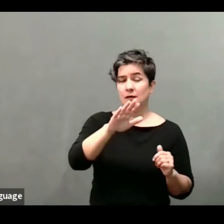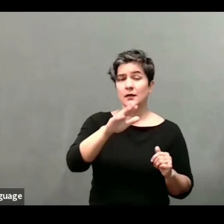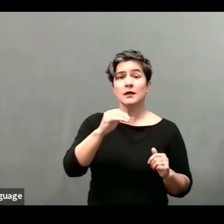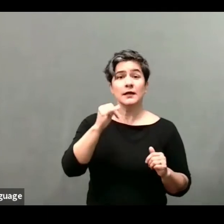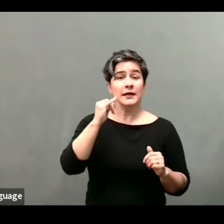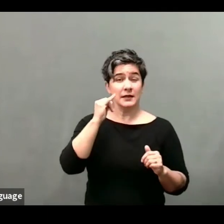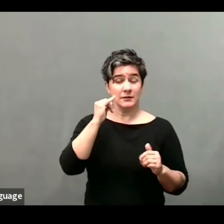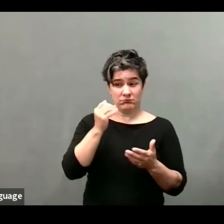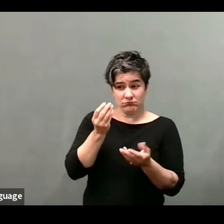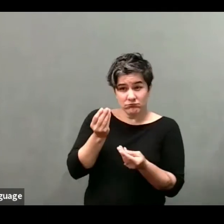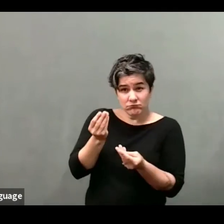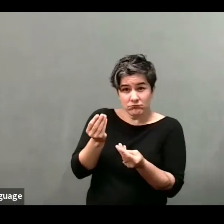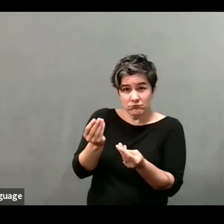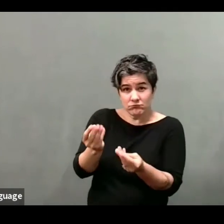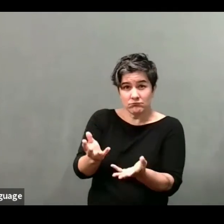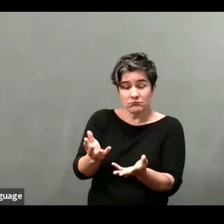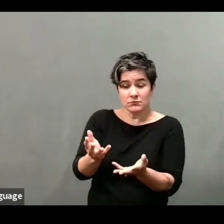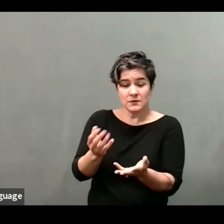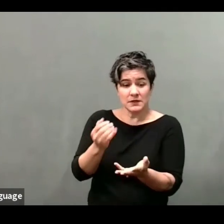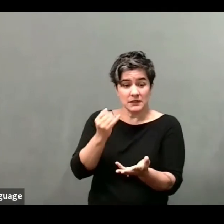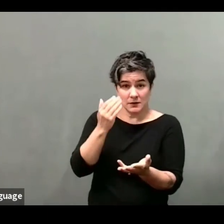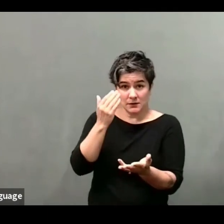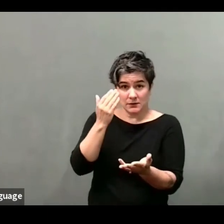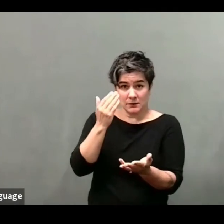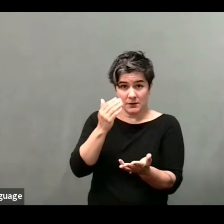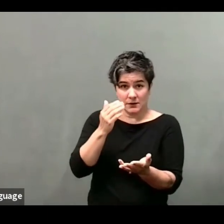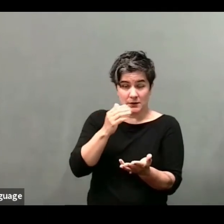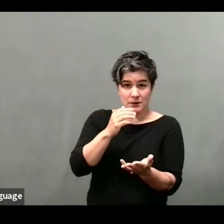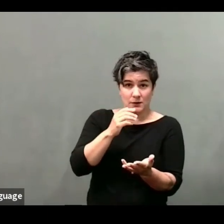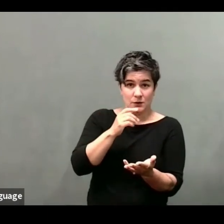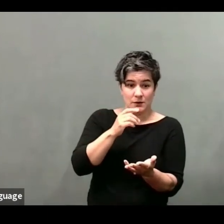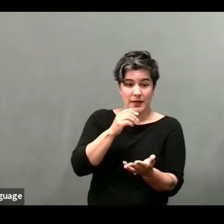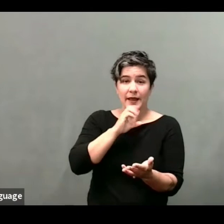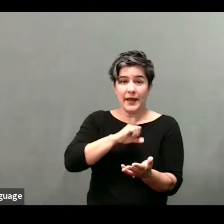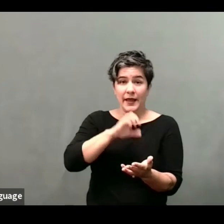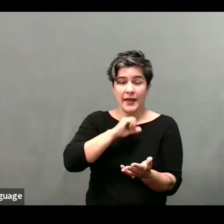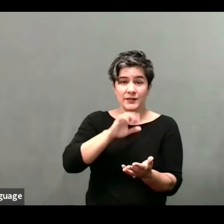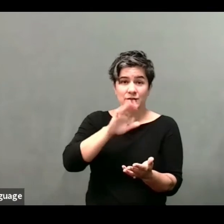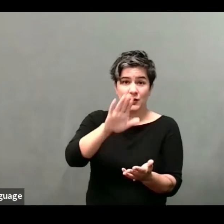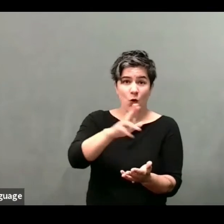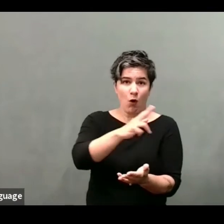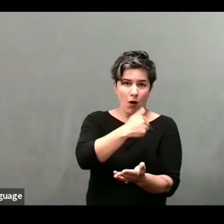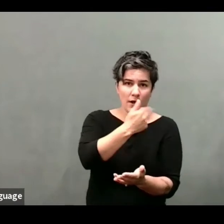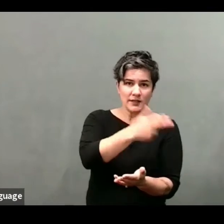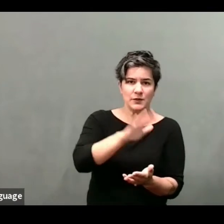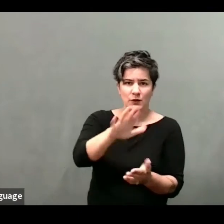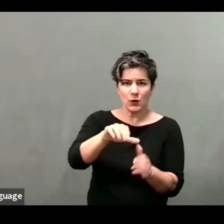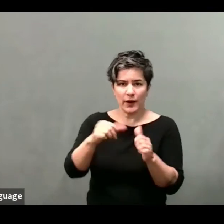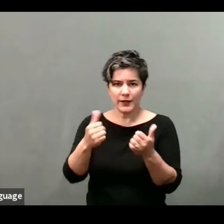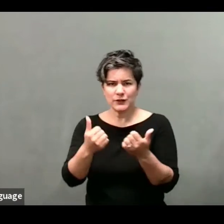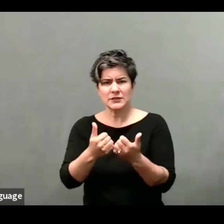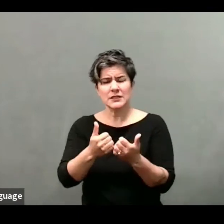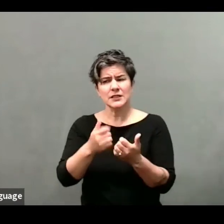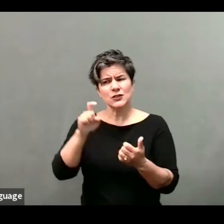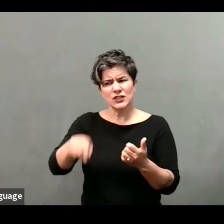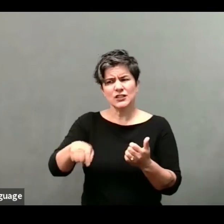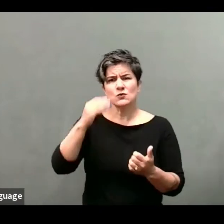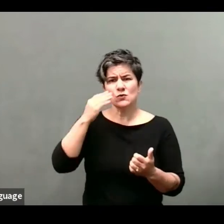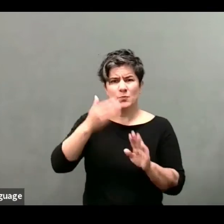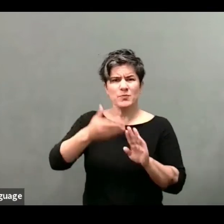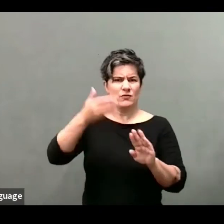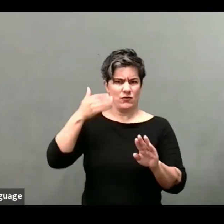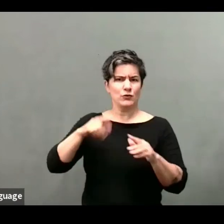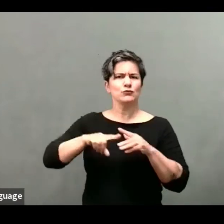if you don't already know what ages are seen at your local healthcare facility, that may be a little homework for you to